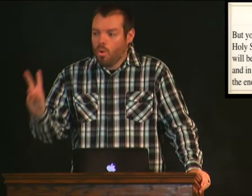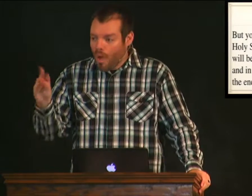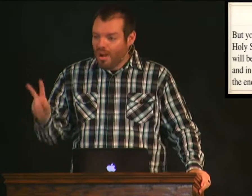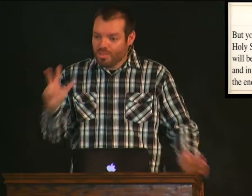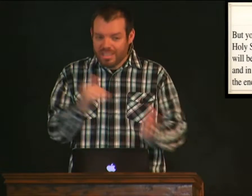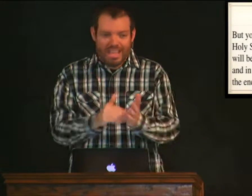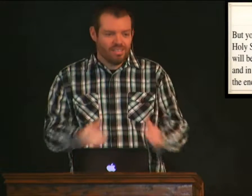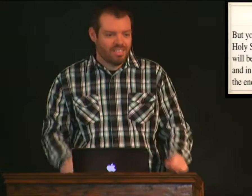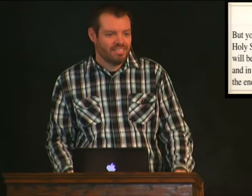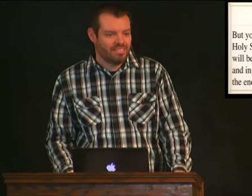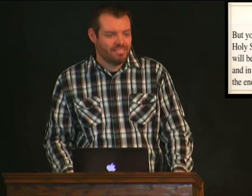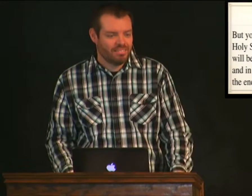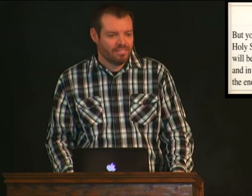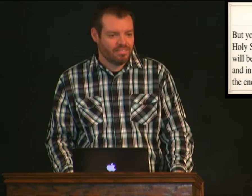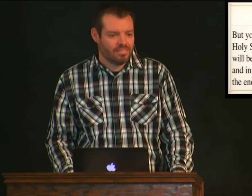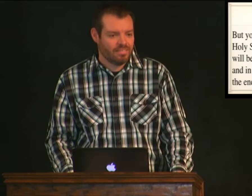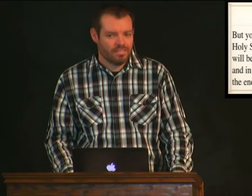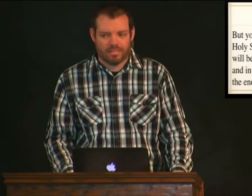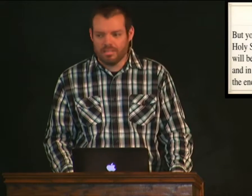Wow,